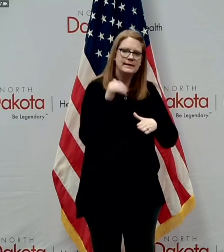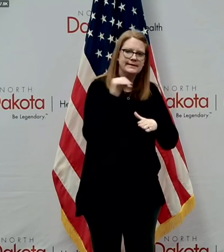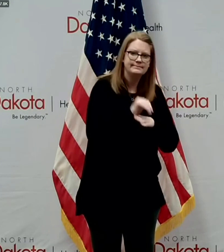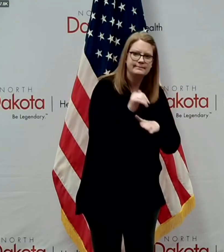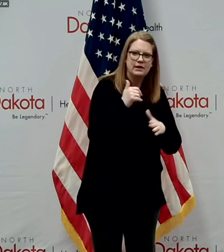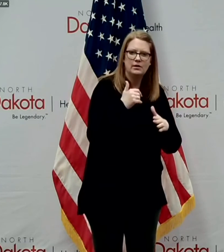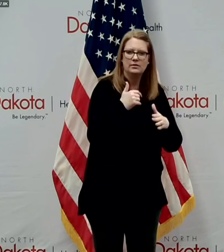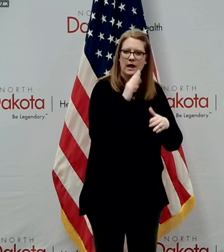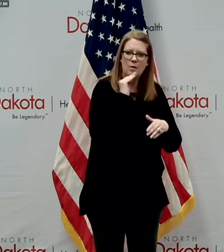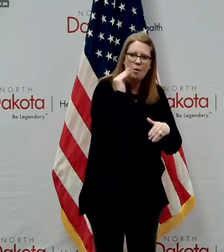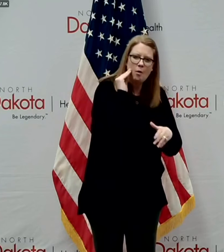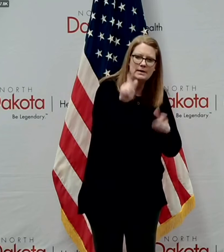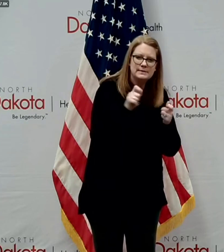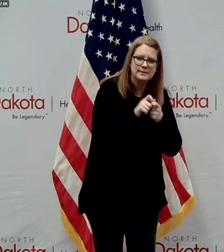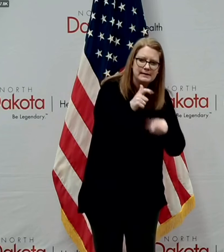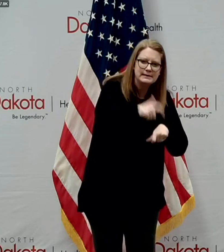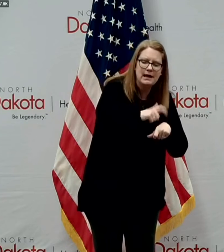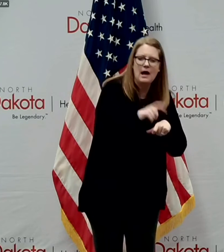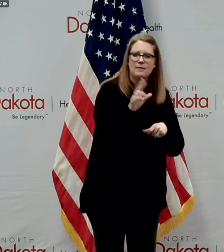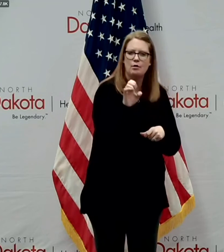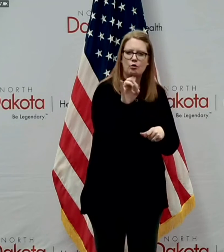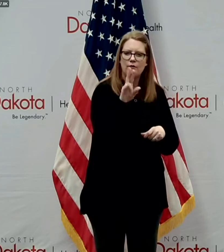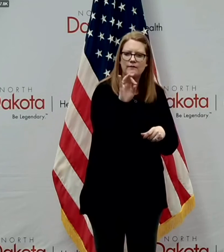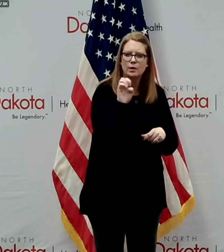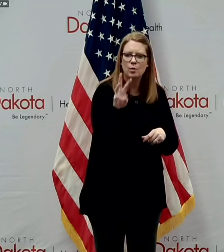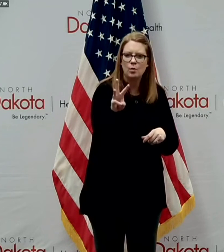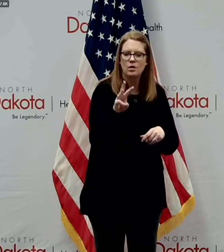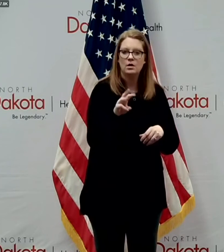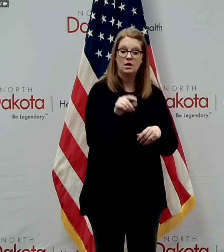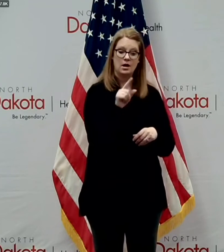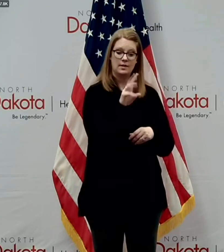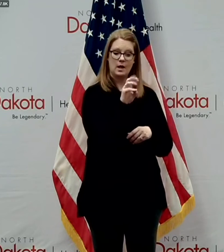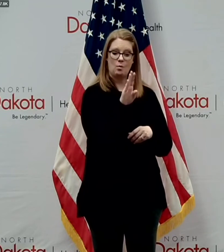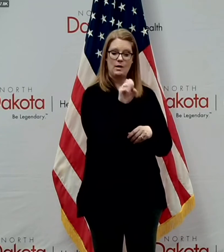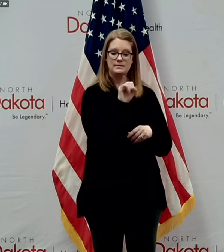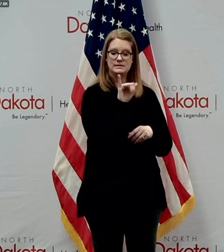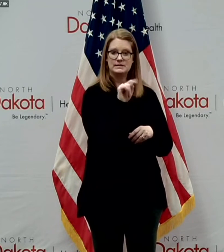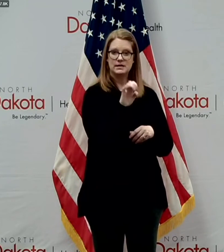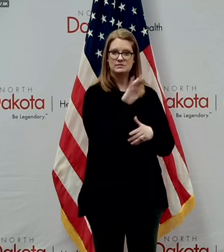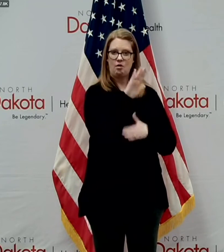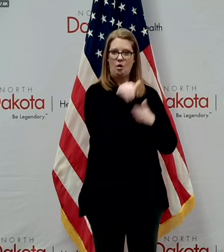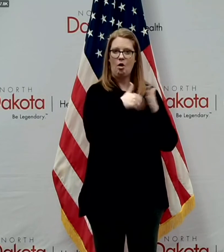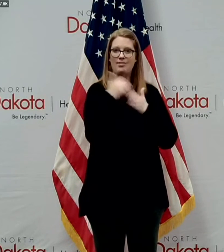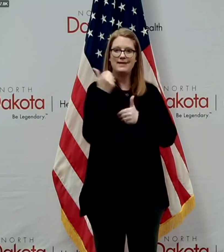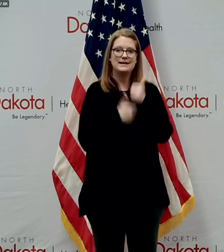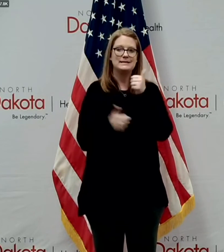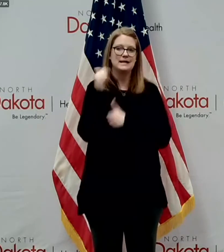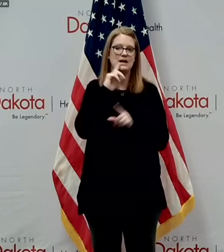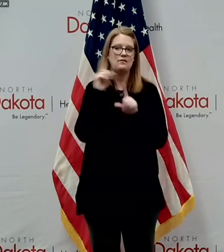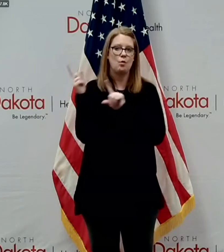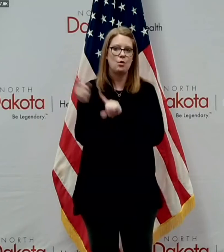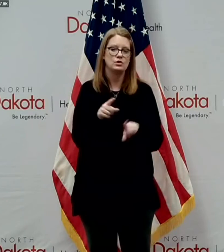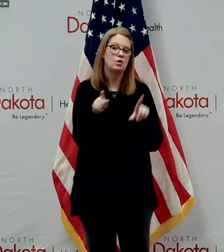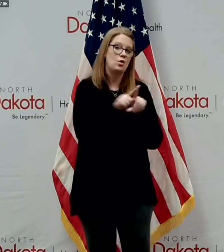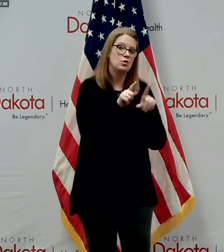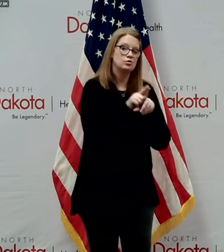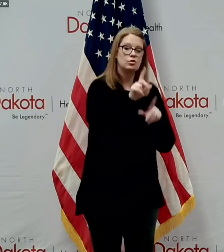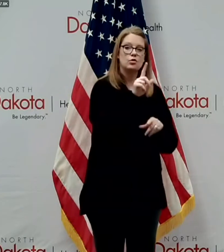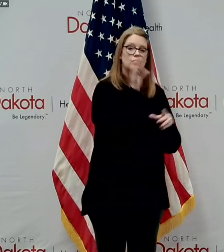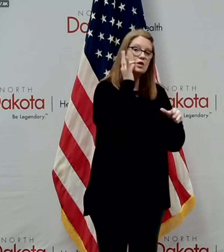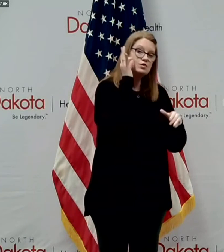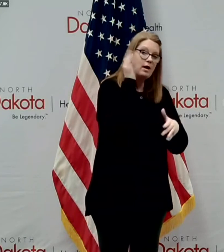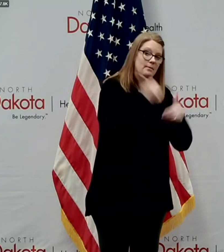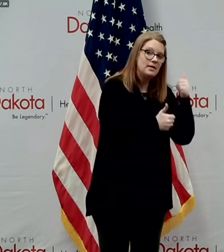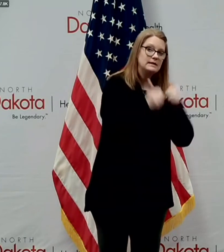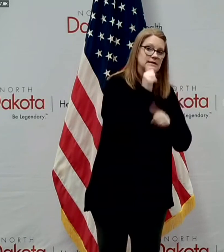And that information is found on our website. All the governor's executive orders, also the tribal